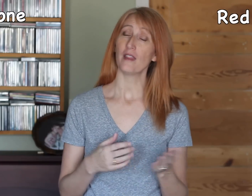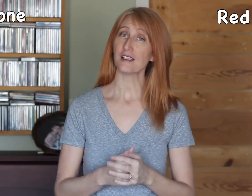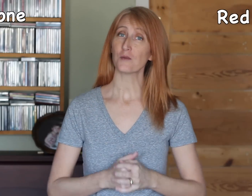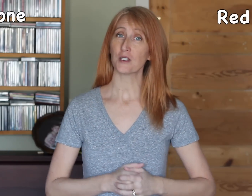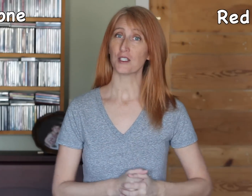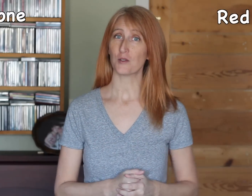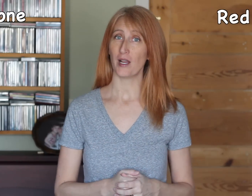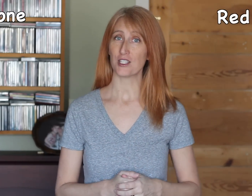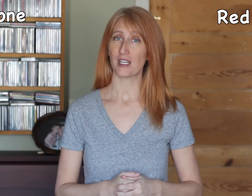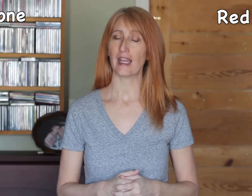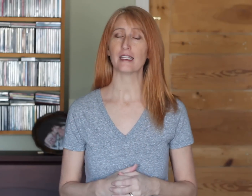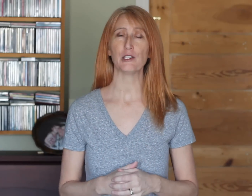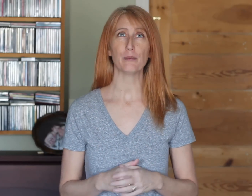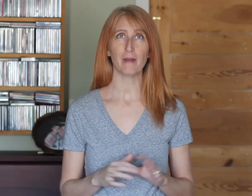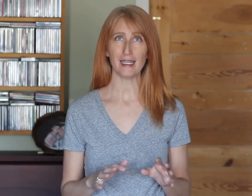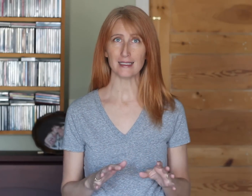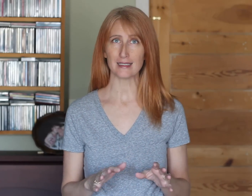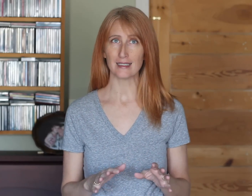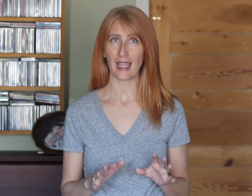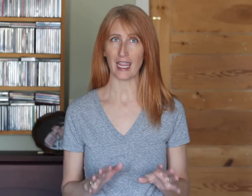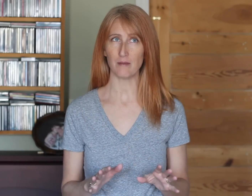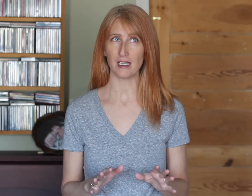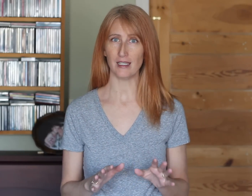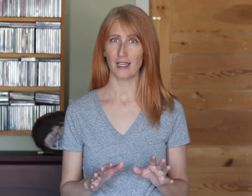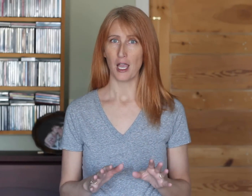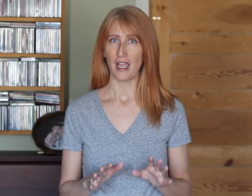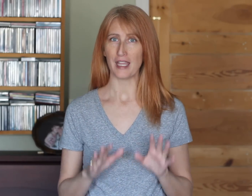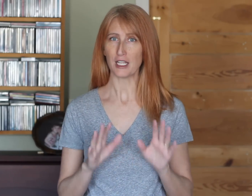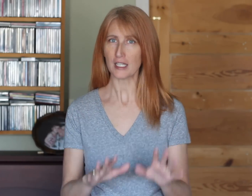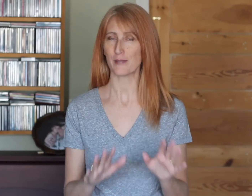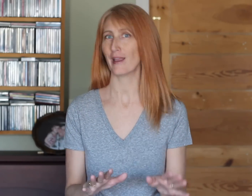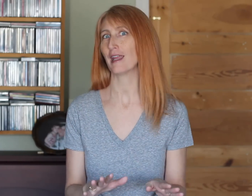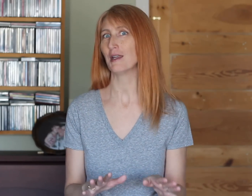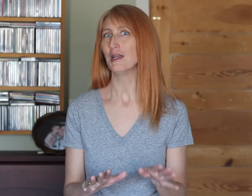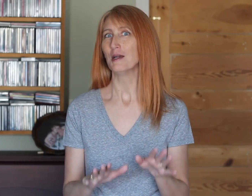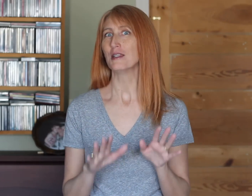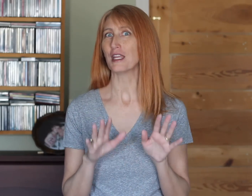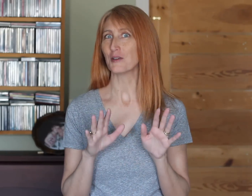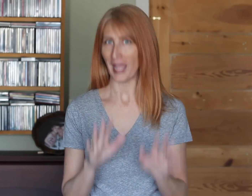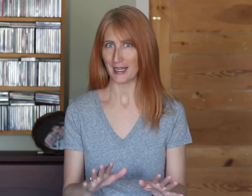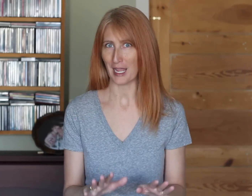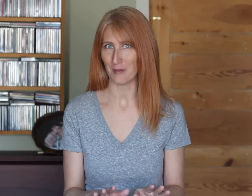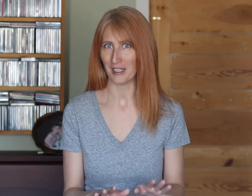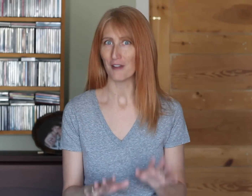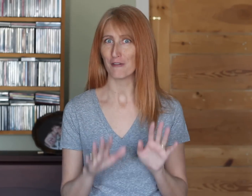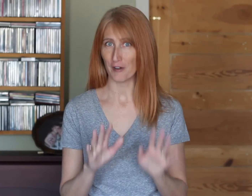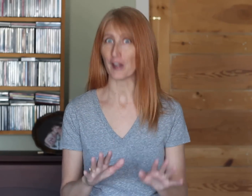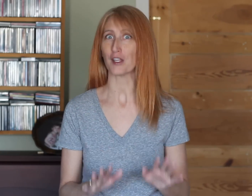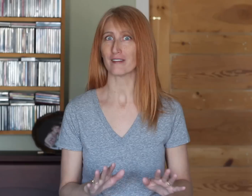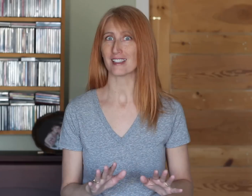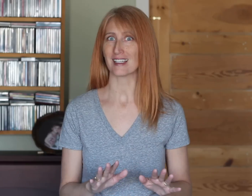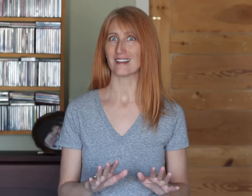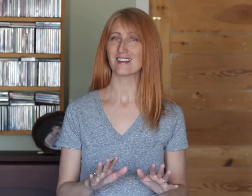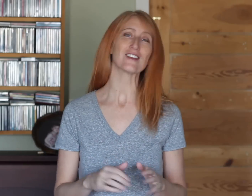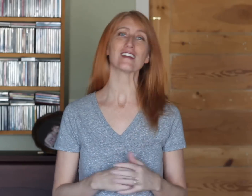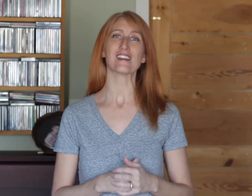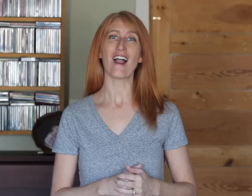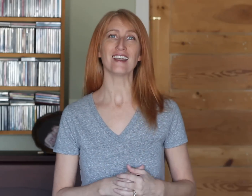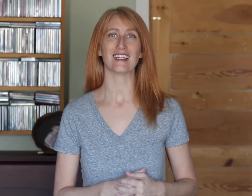that's a really good question, and you might hate me until I explain that you can't hate me for a very good reason. So the sign